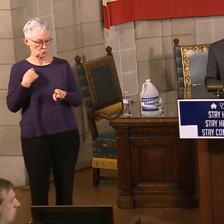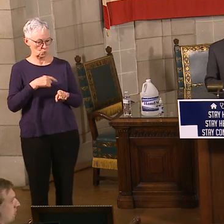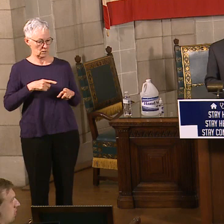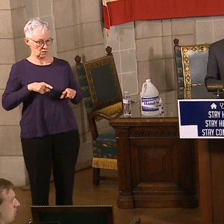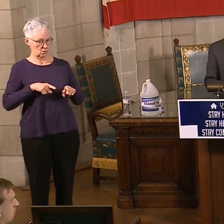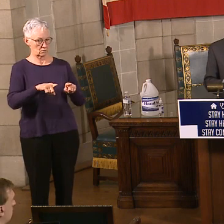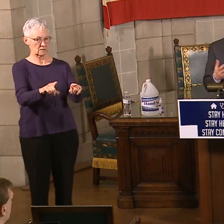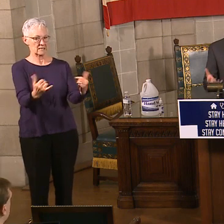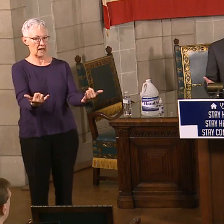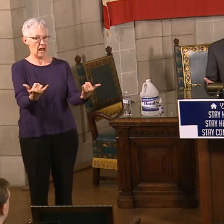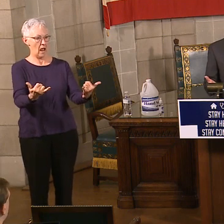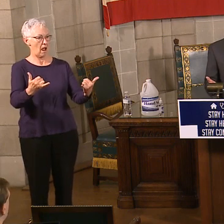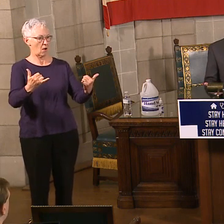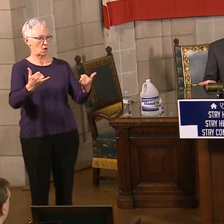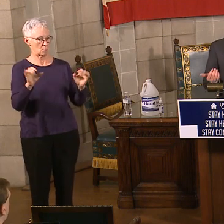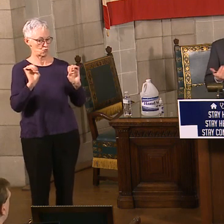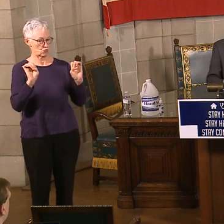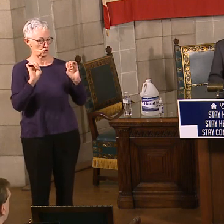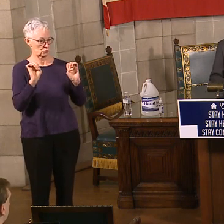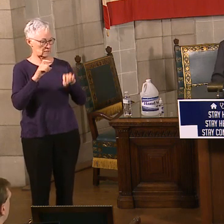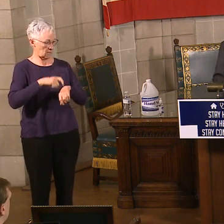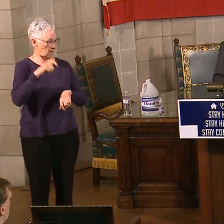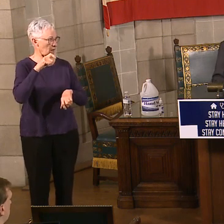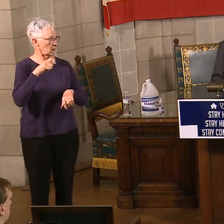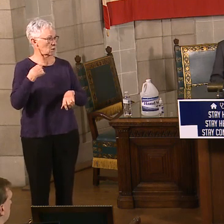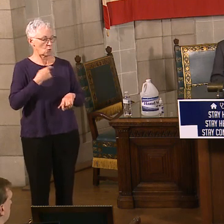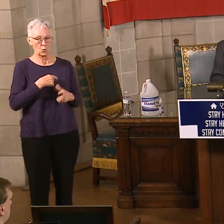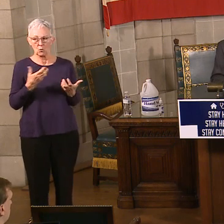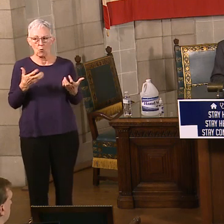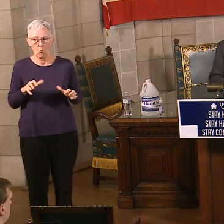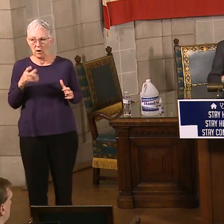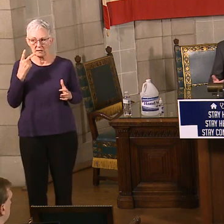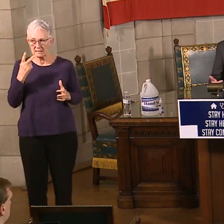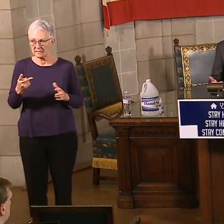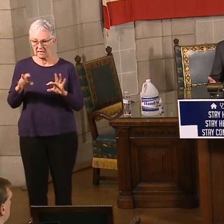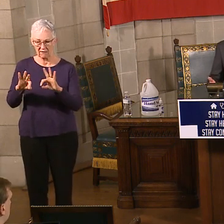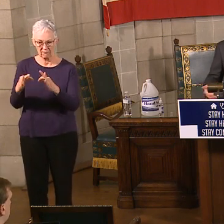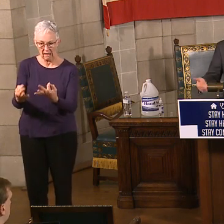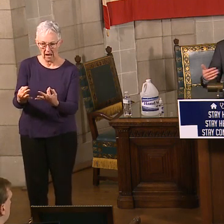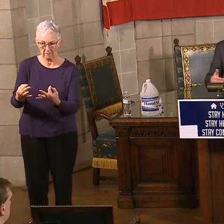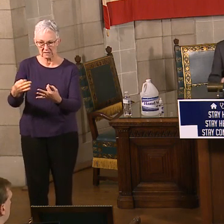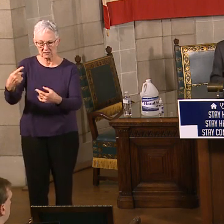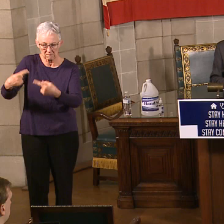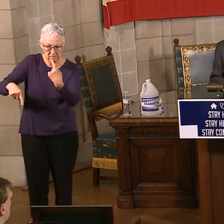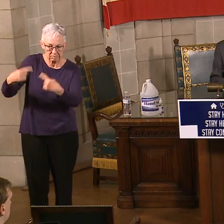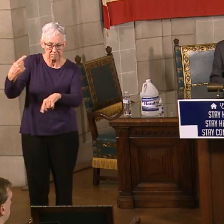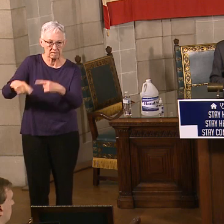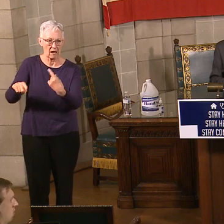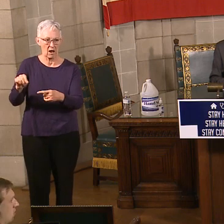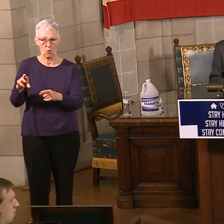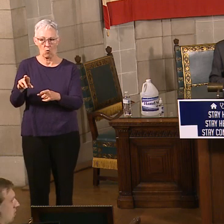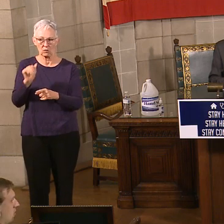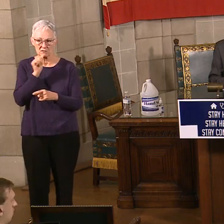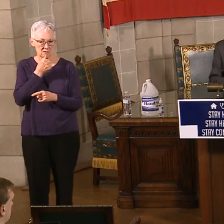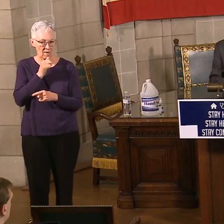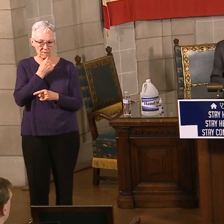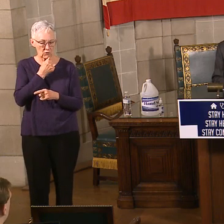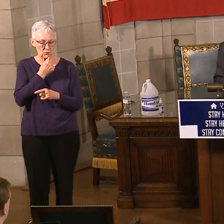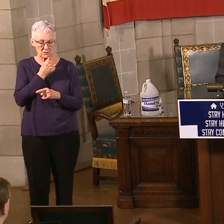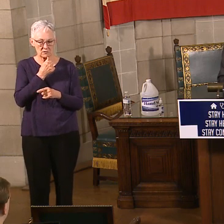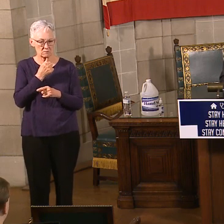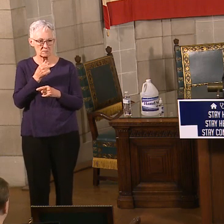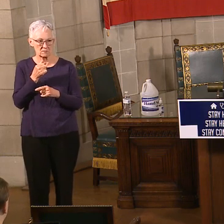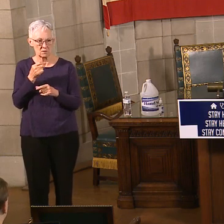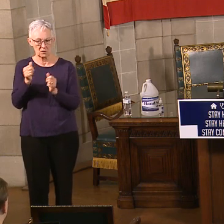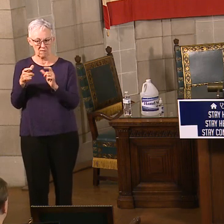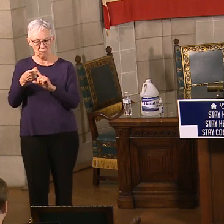here in our state, that we don't see a negative impact on families in another way besides what's going on with the coronavirus. So with that,